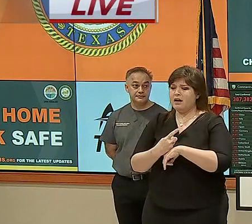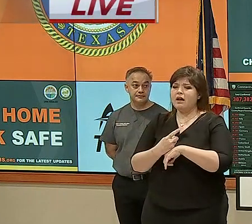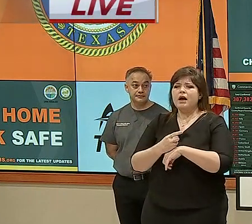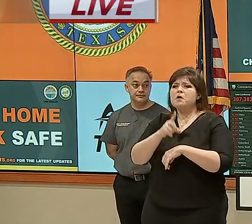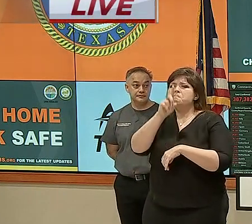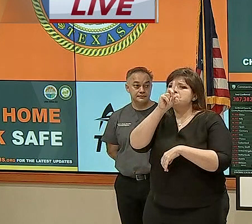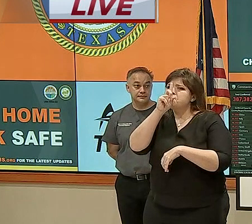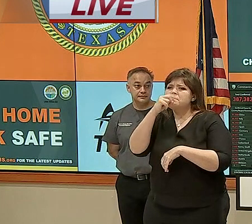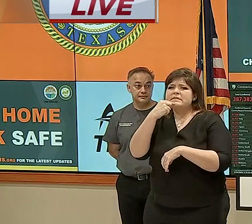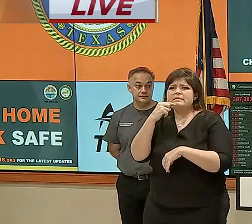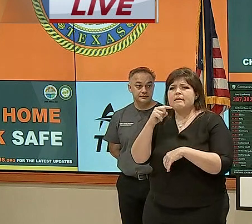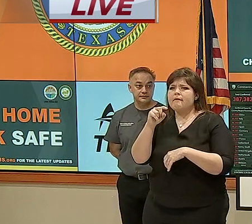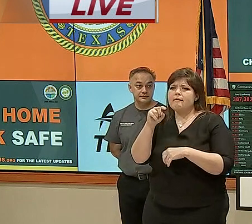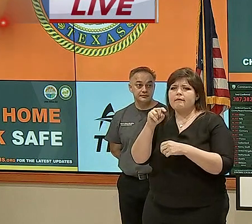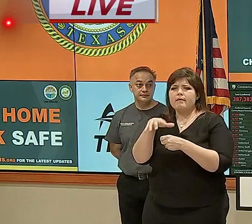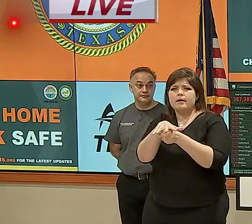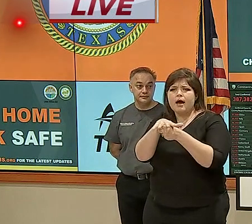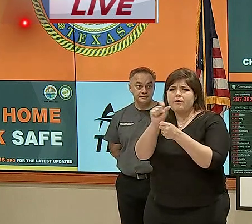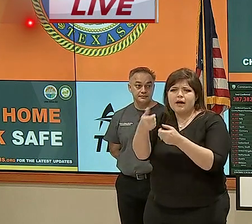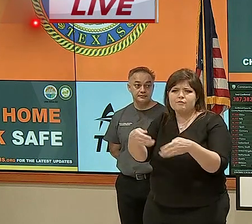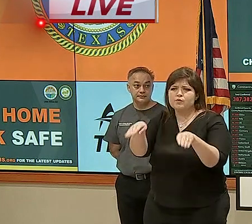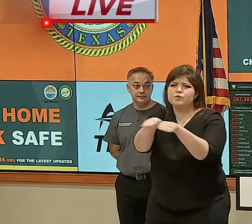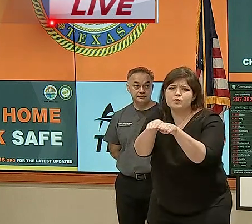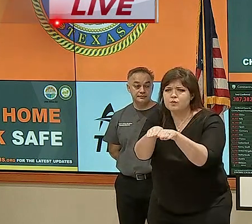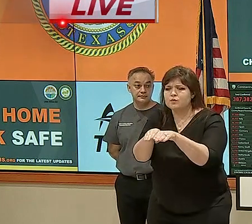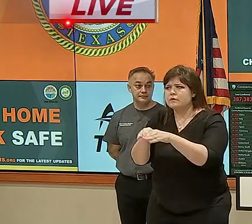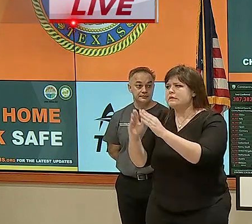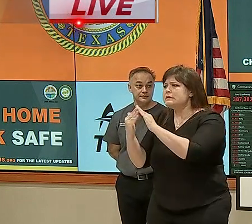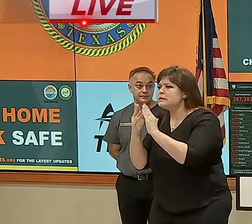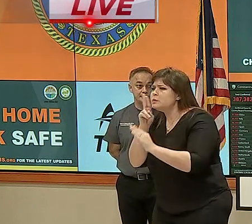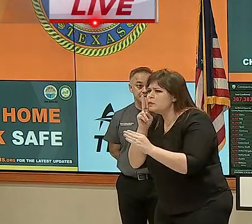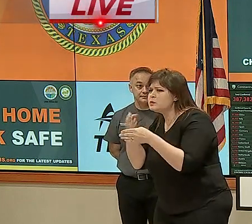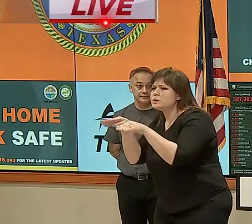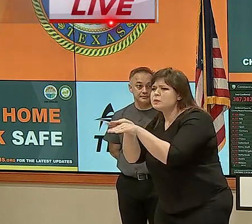county or the city of Houston. It is that we have to